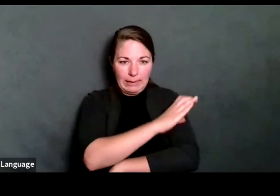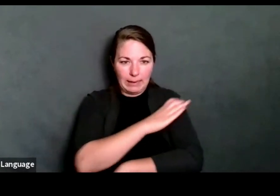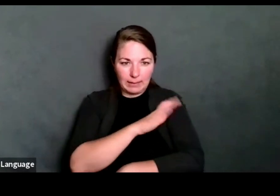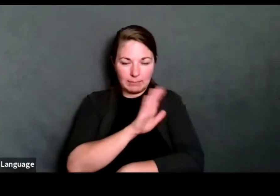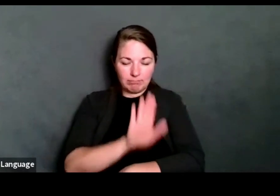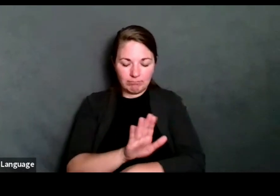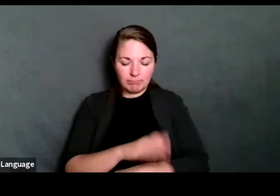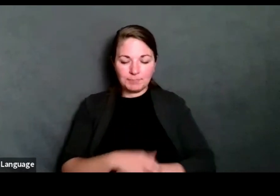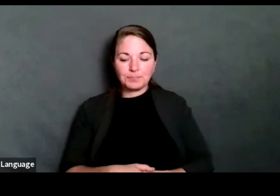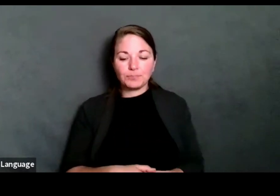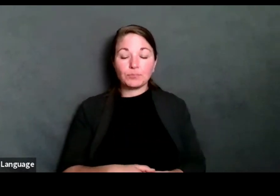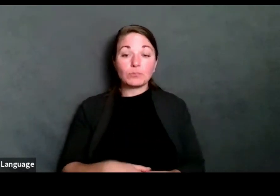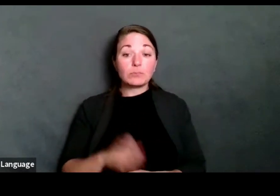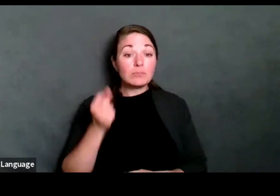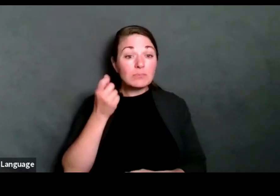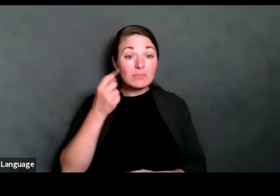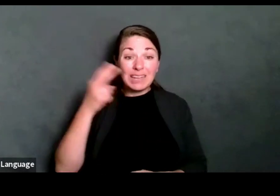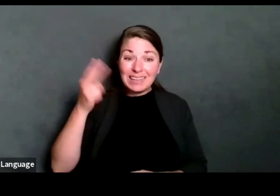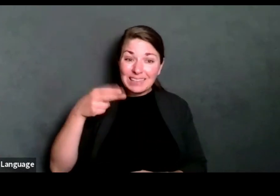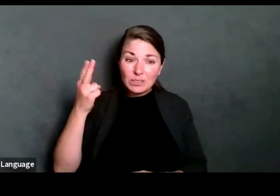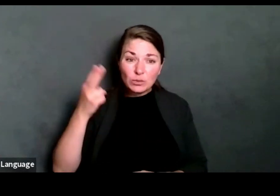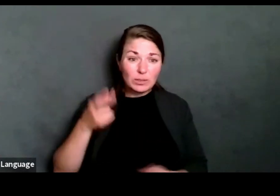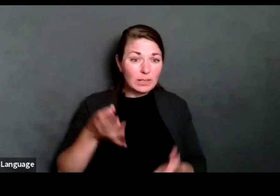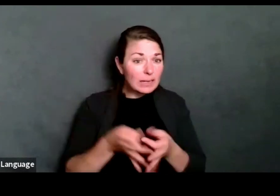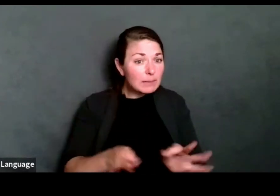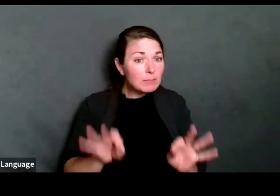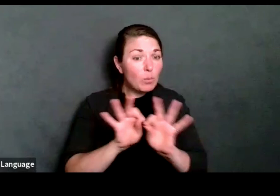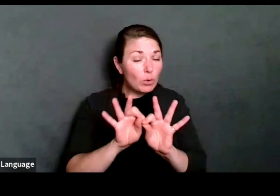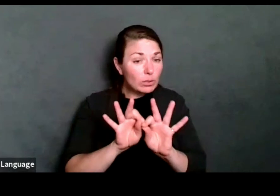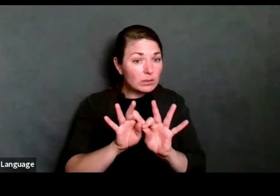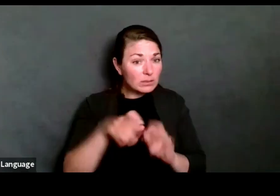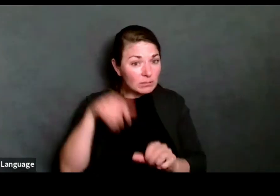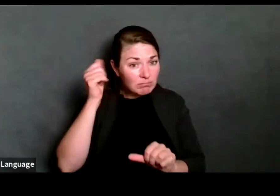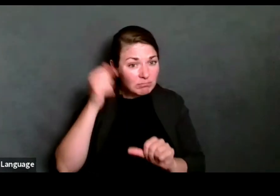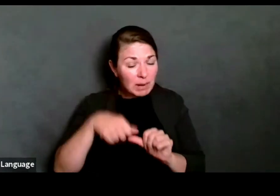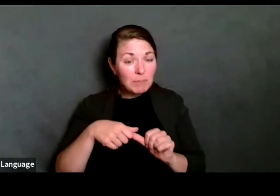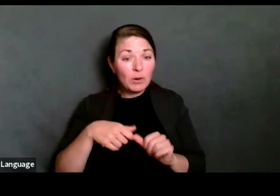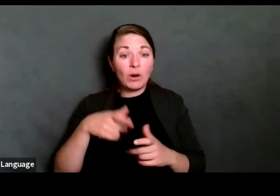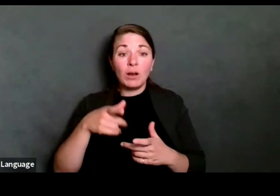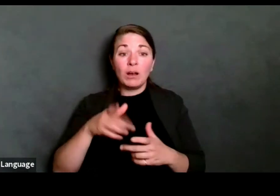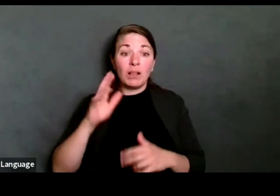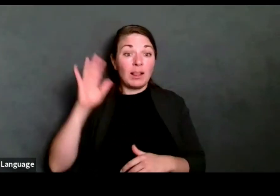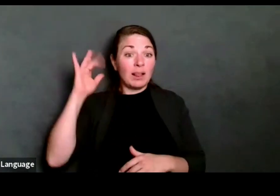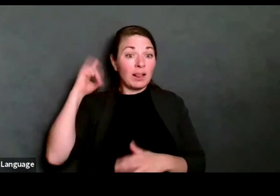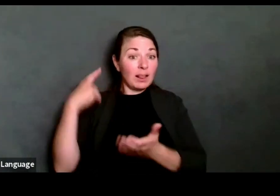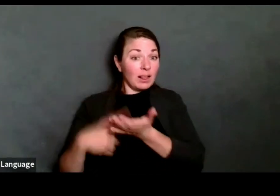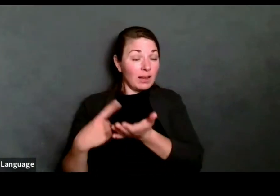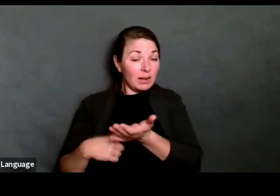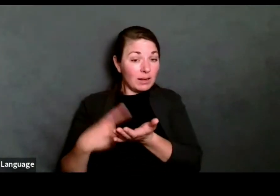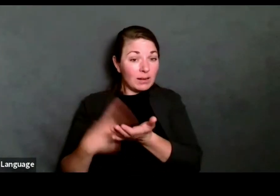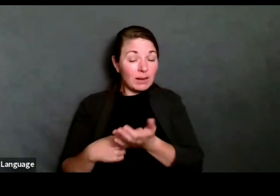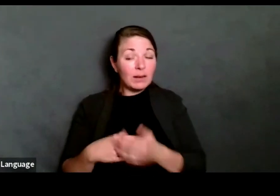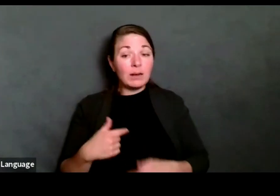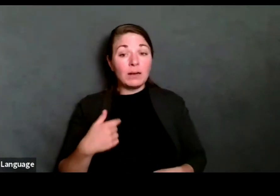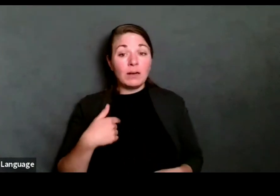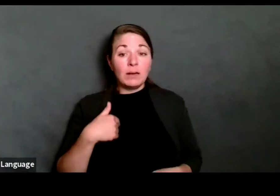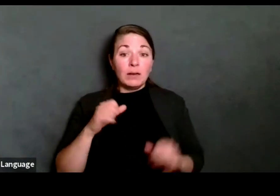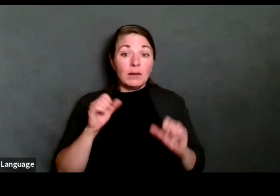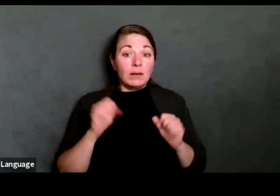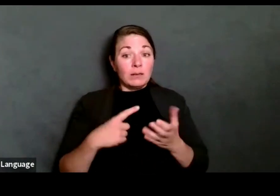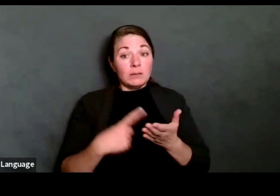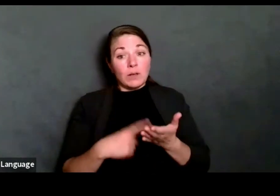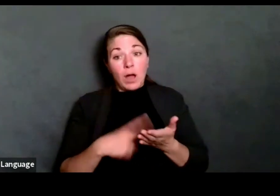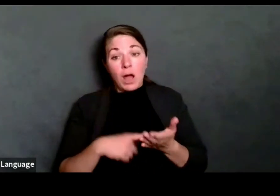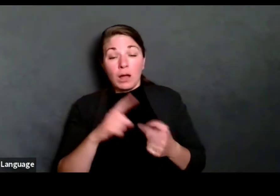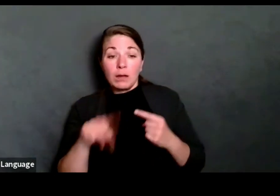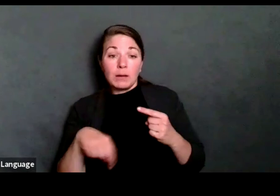again, the histories are important here. I could go on and on about so-called heroic medicine and how damaging it can